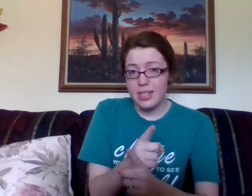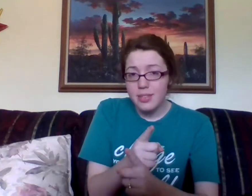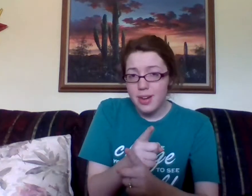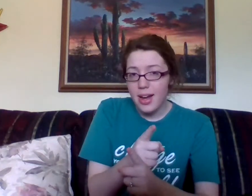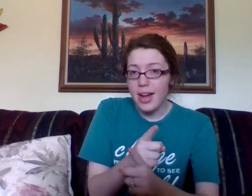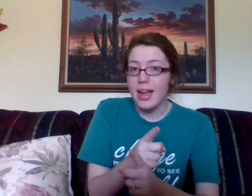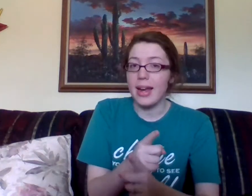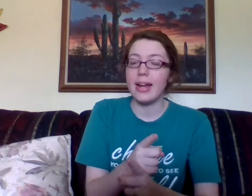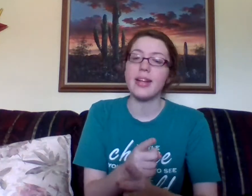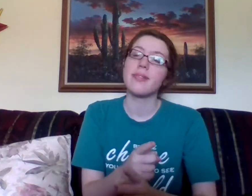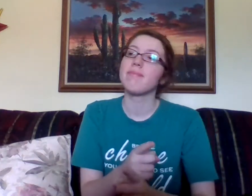rectify